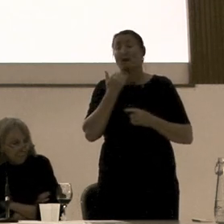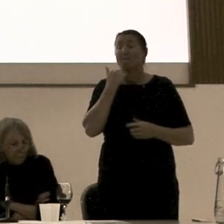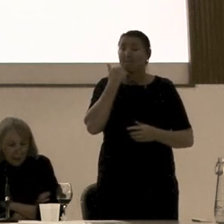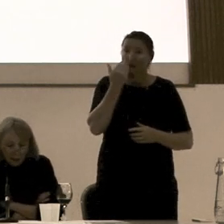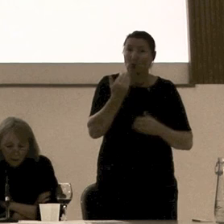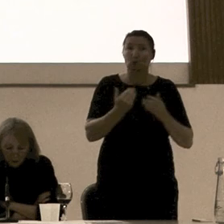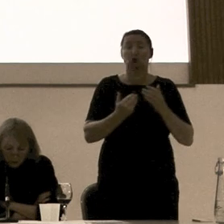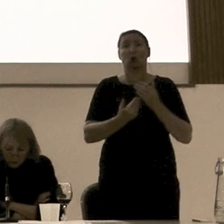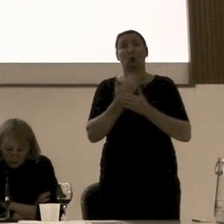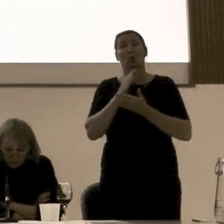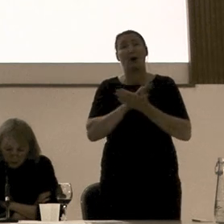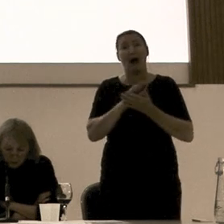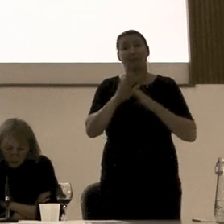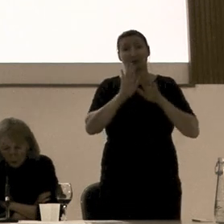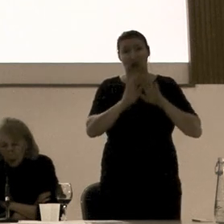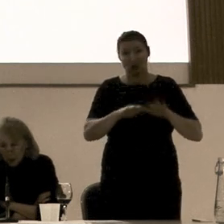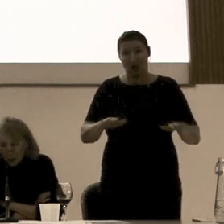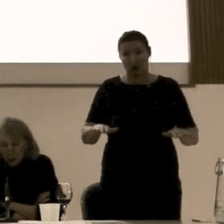children